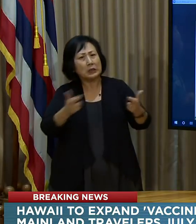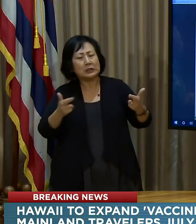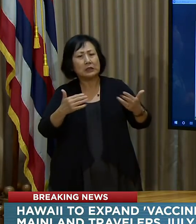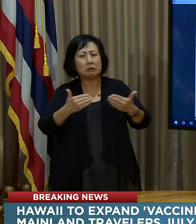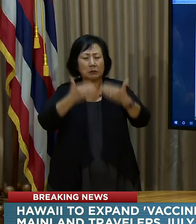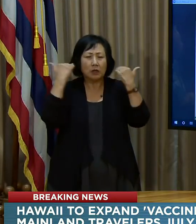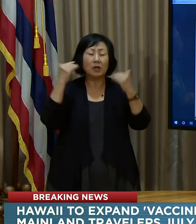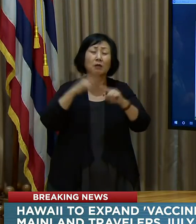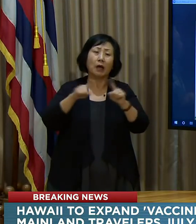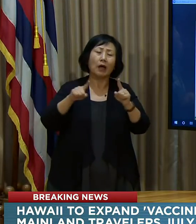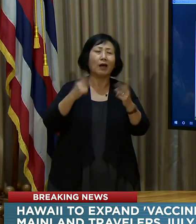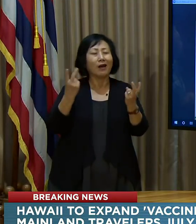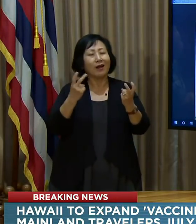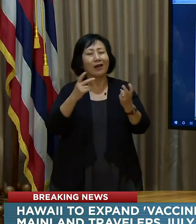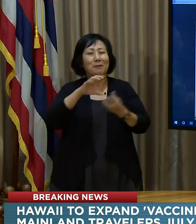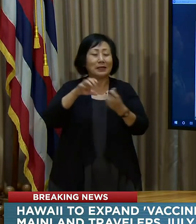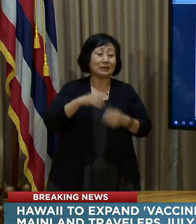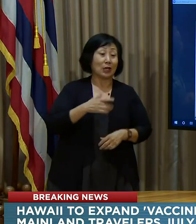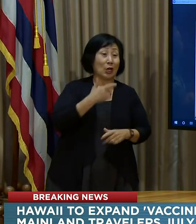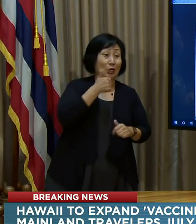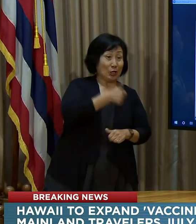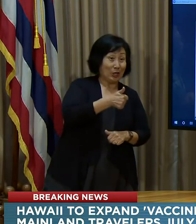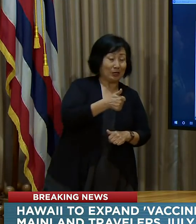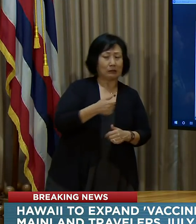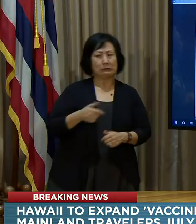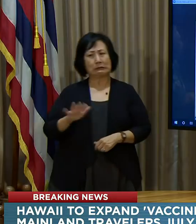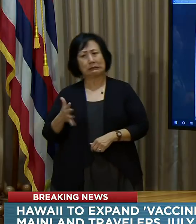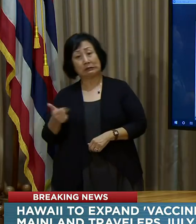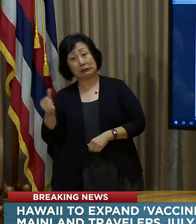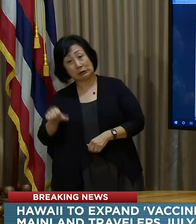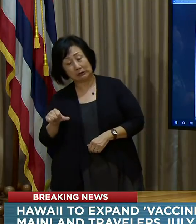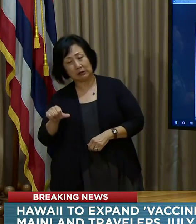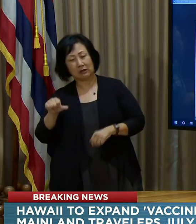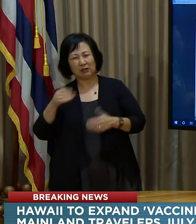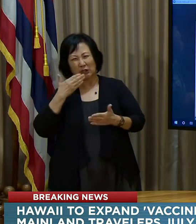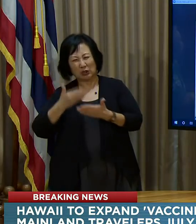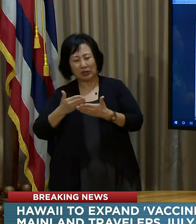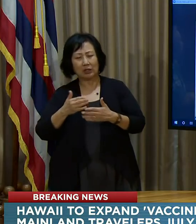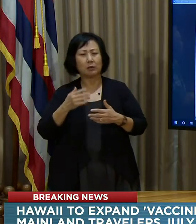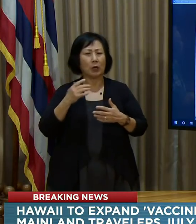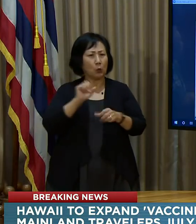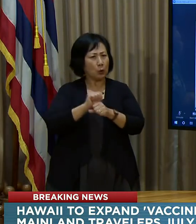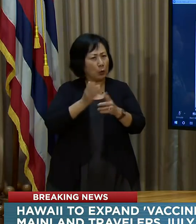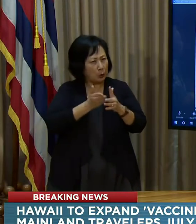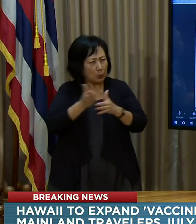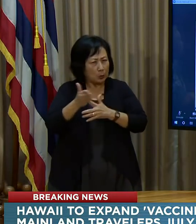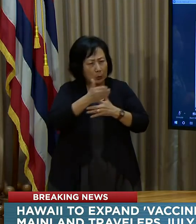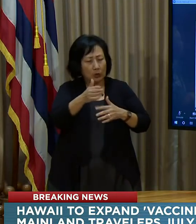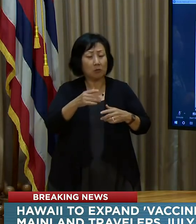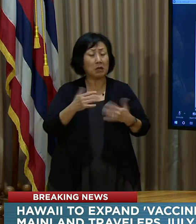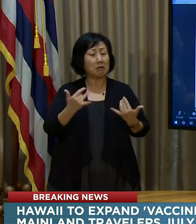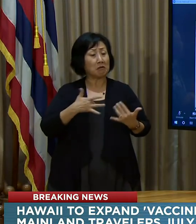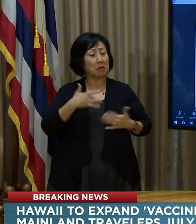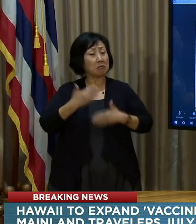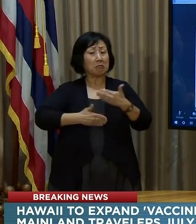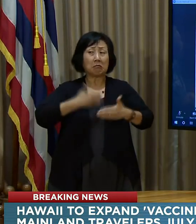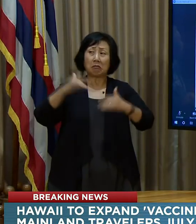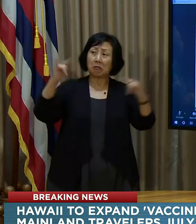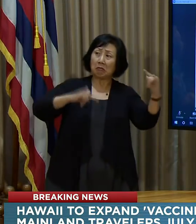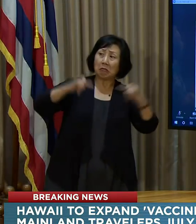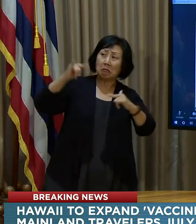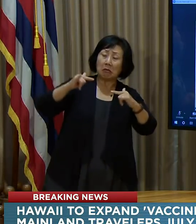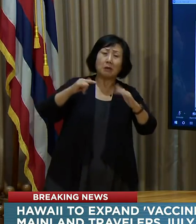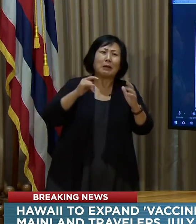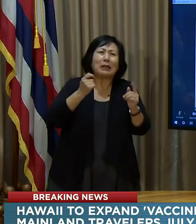mixed bag of good and not so good. So we're working through all of this, but I'm happy with the pace we are. Maybe a little